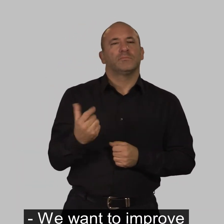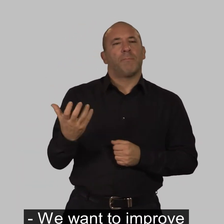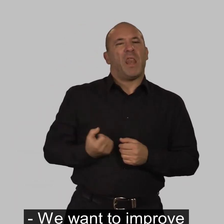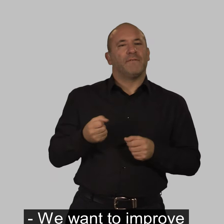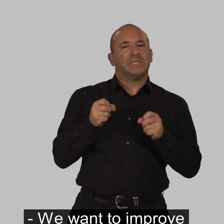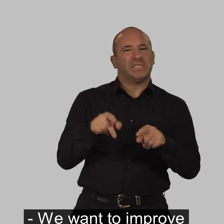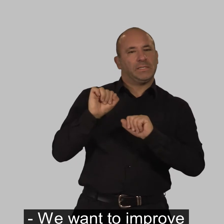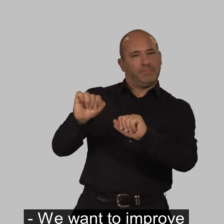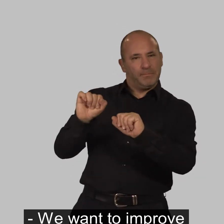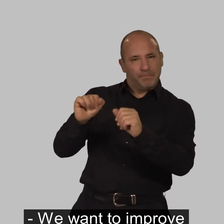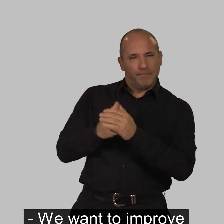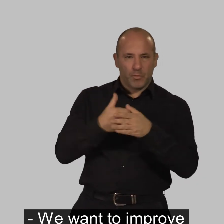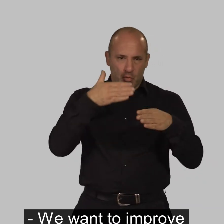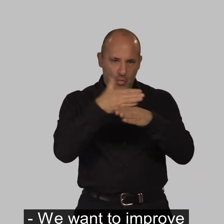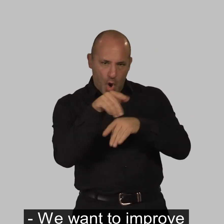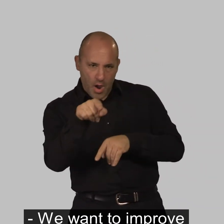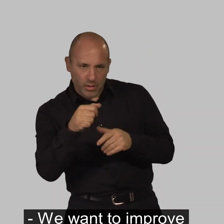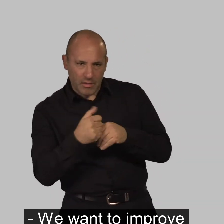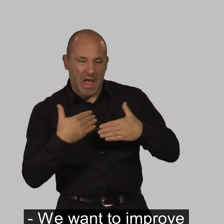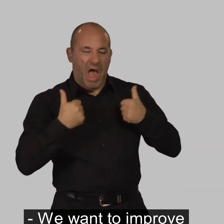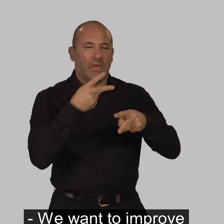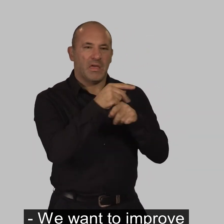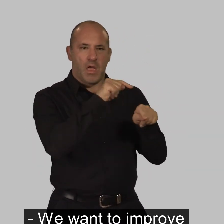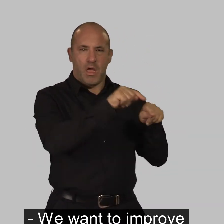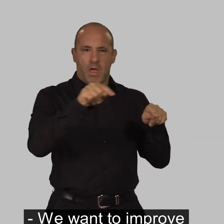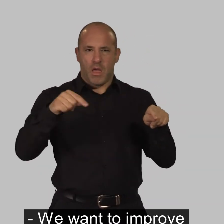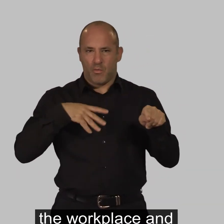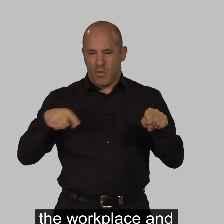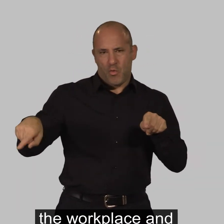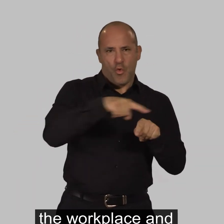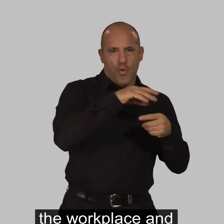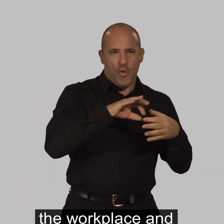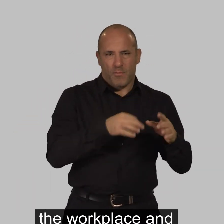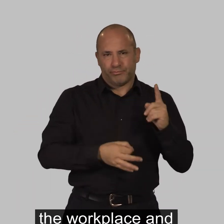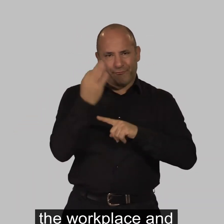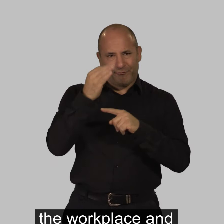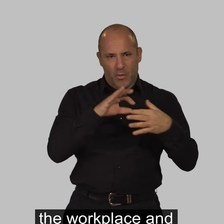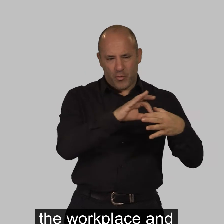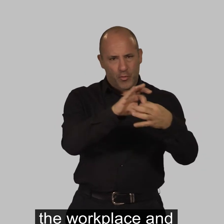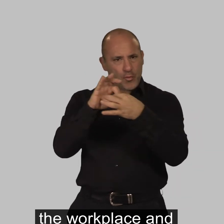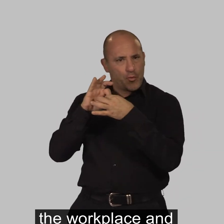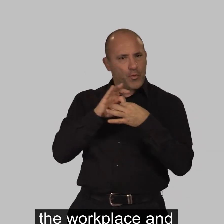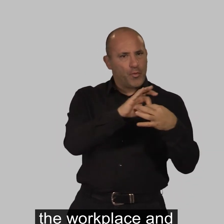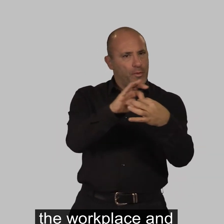We want to improve and join up the welfare system, the workplace, and the healthcare